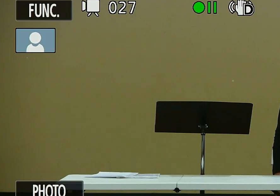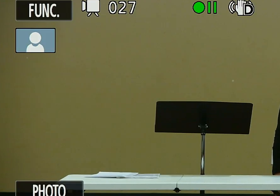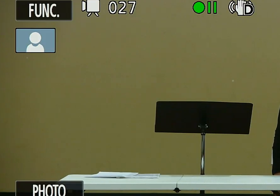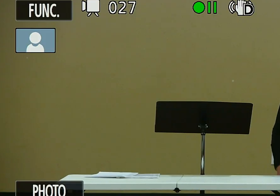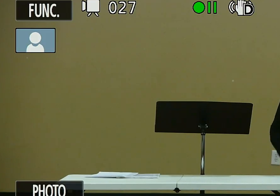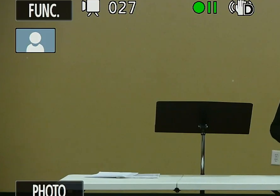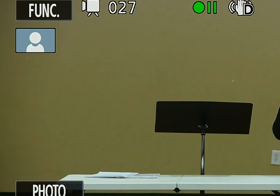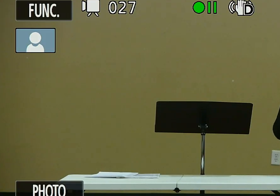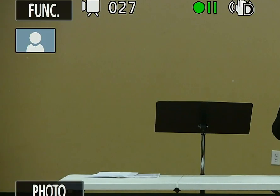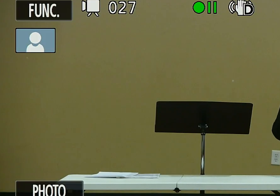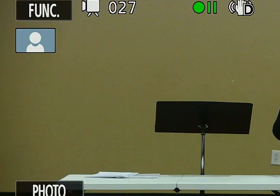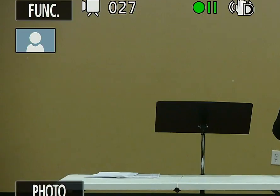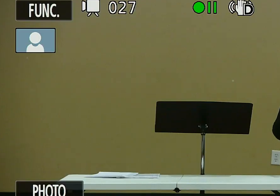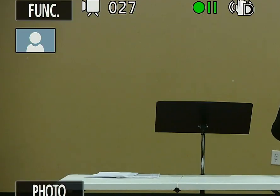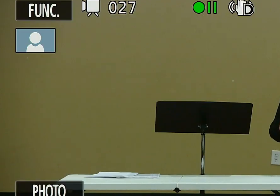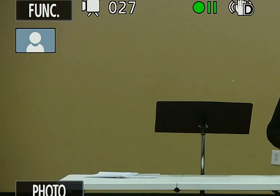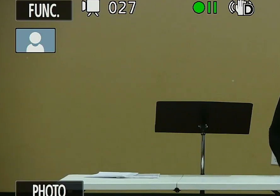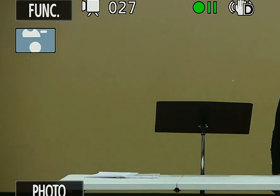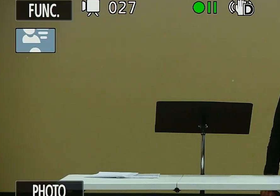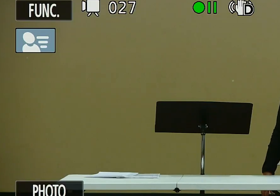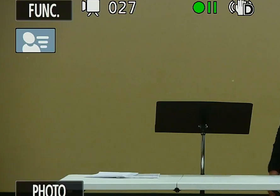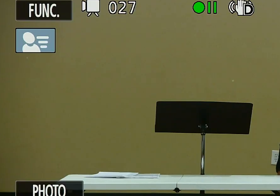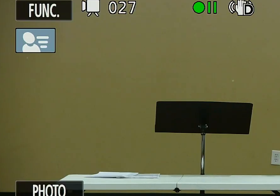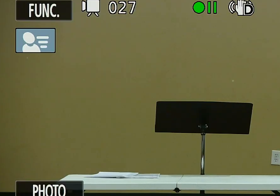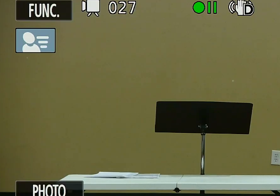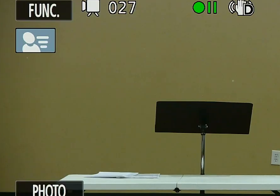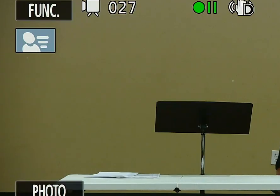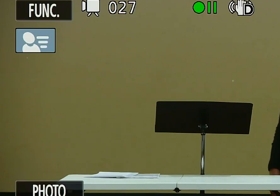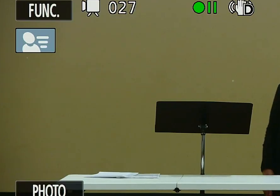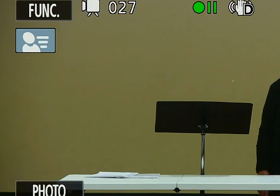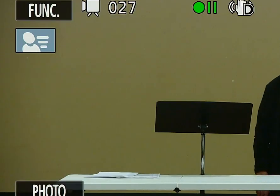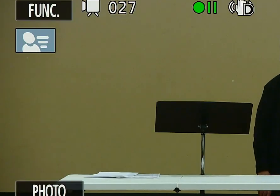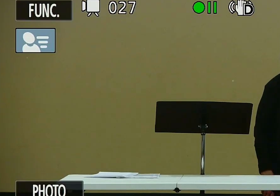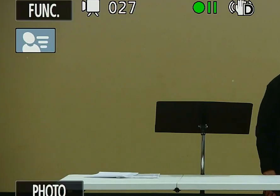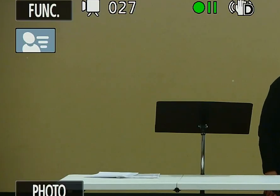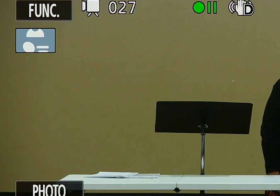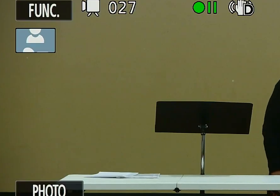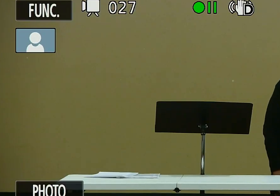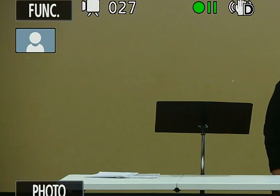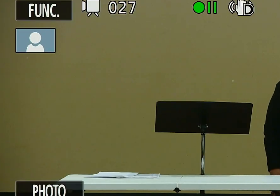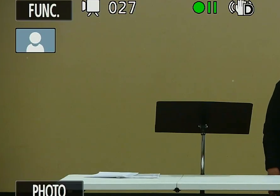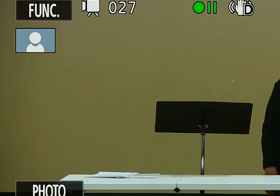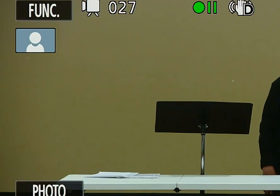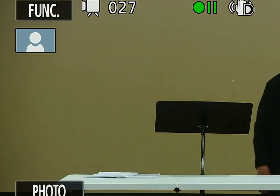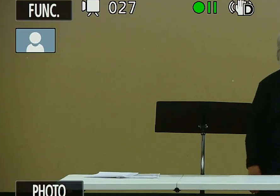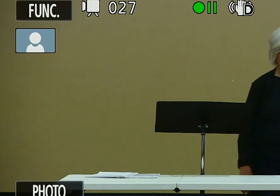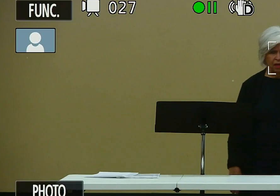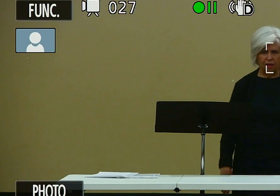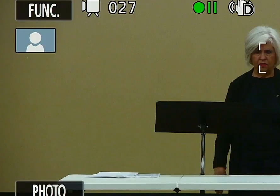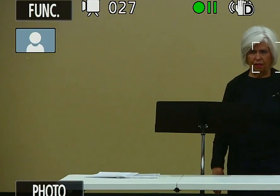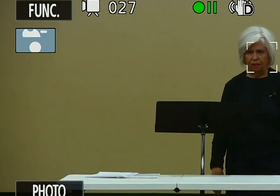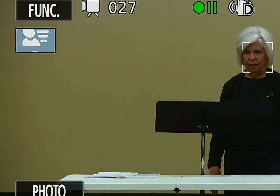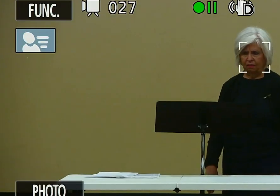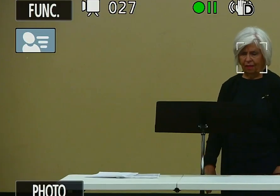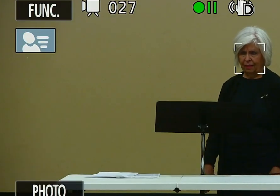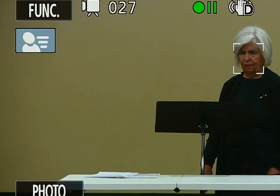would sign stuff and I'd look at them and think, I feel like I never learned deaf ministry. I don't know how to sign. I can't do